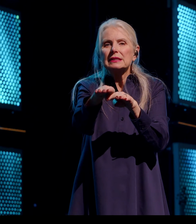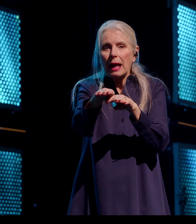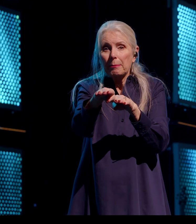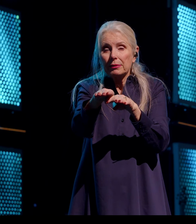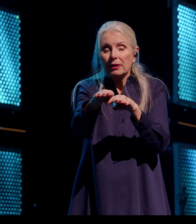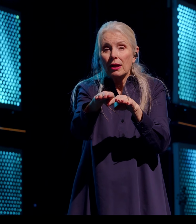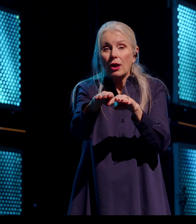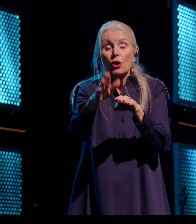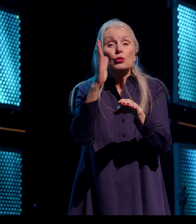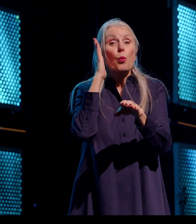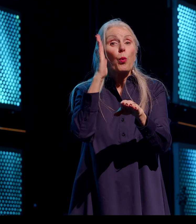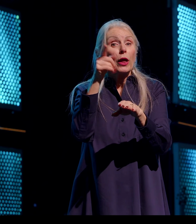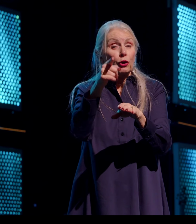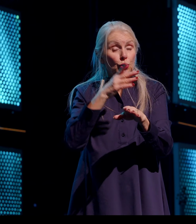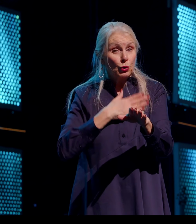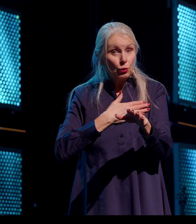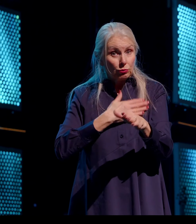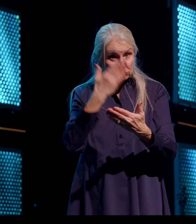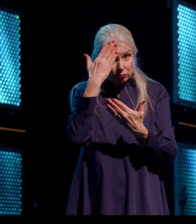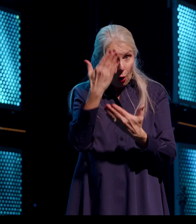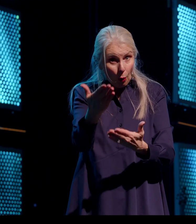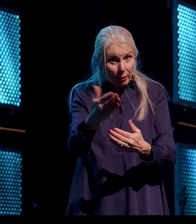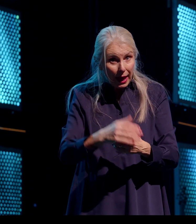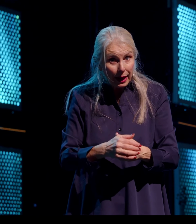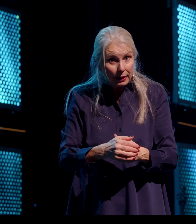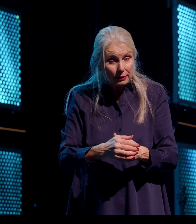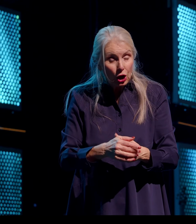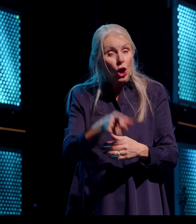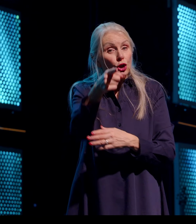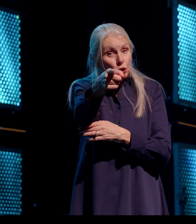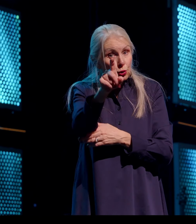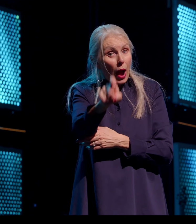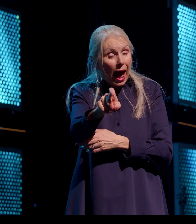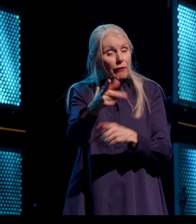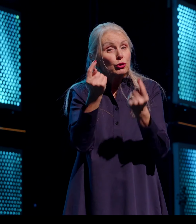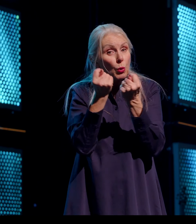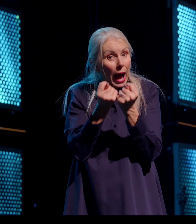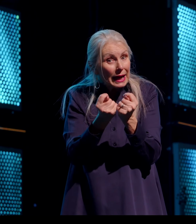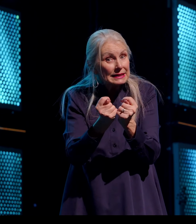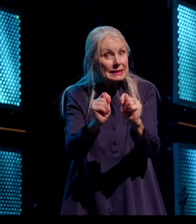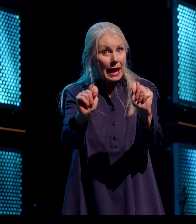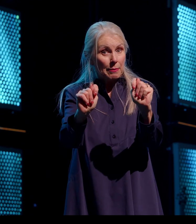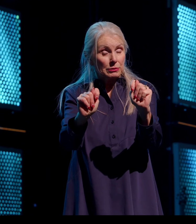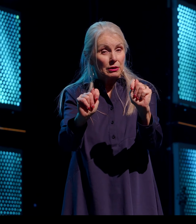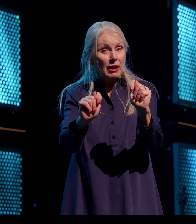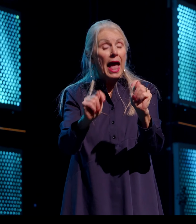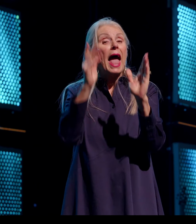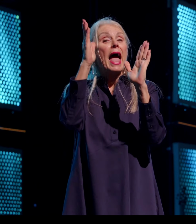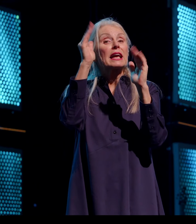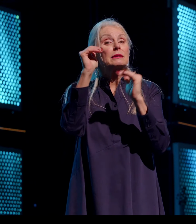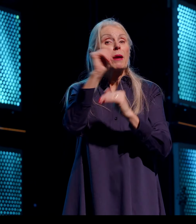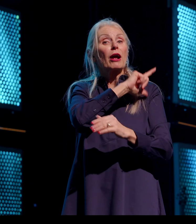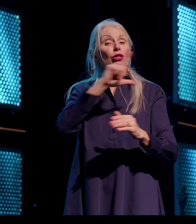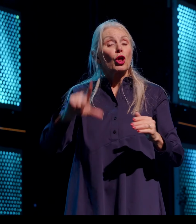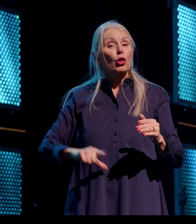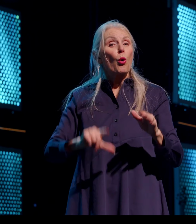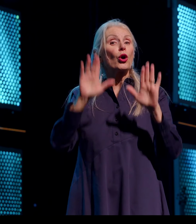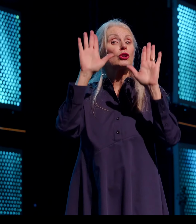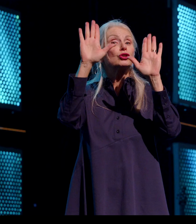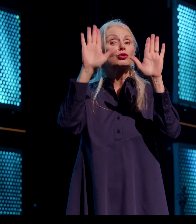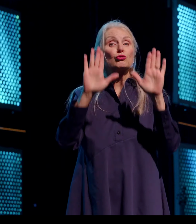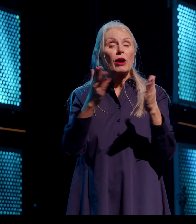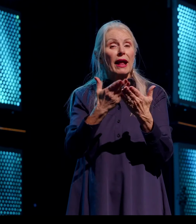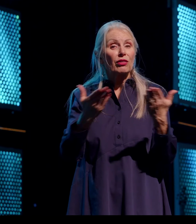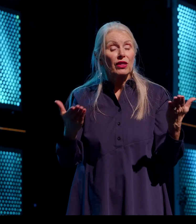immediately obey? But you're going to have to attempt to do things for the Lord. expect the Lord to do great things. William Carey,